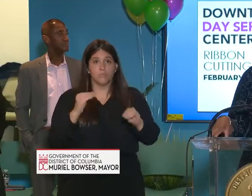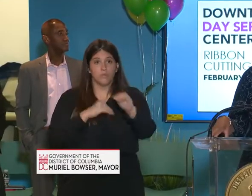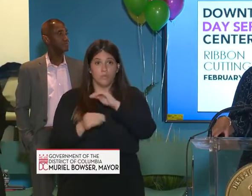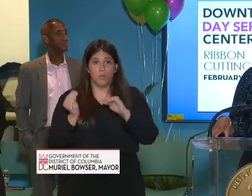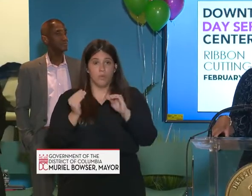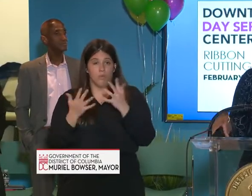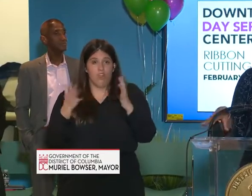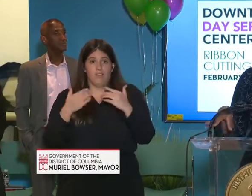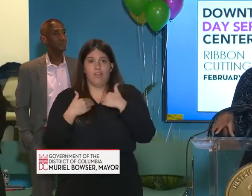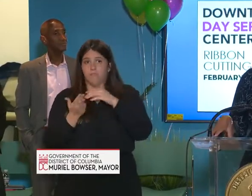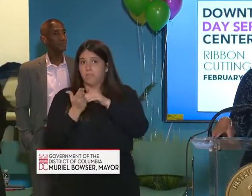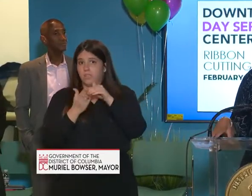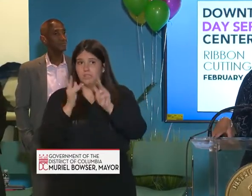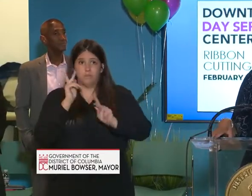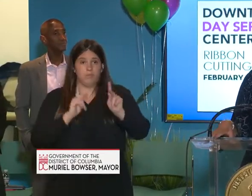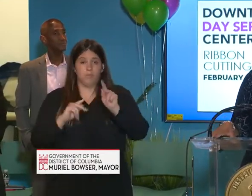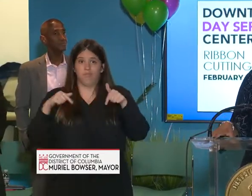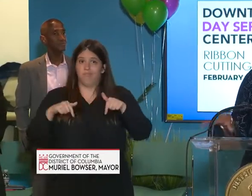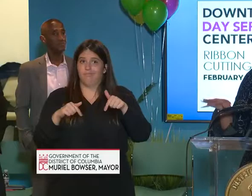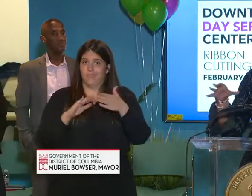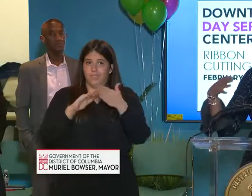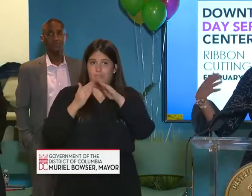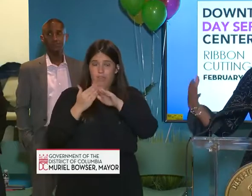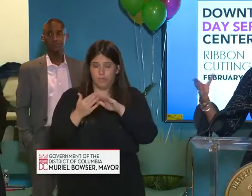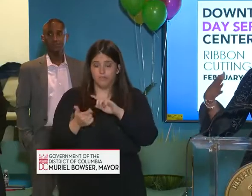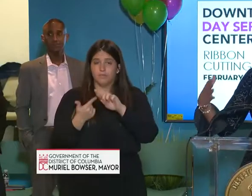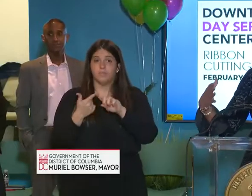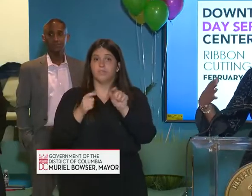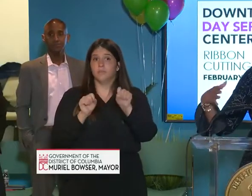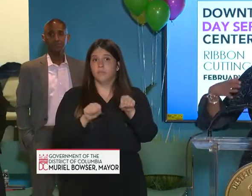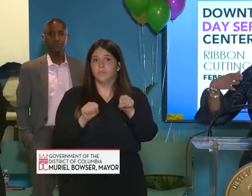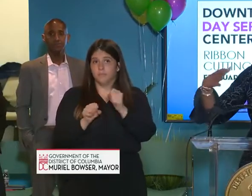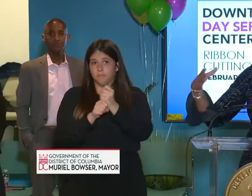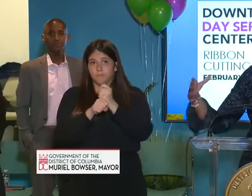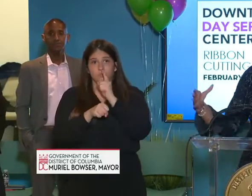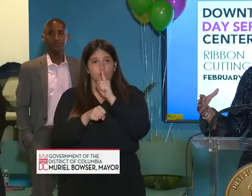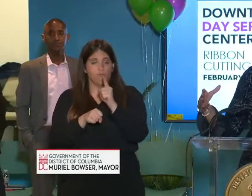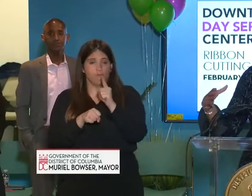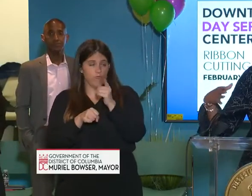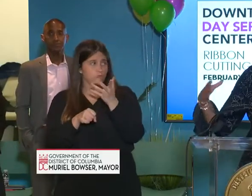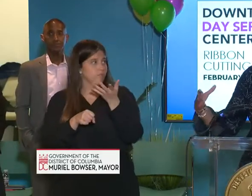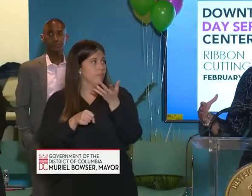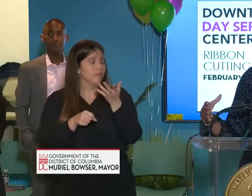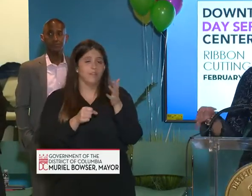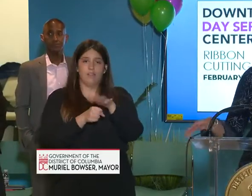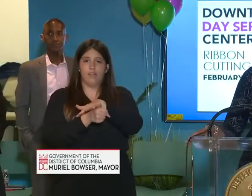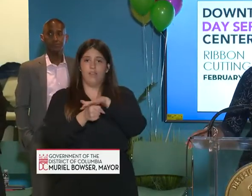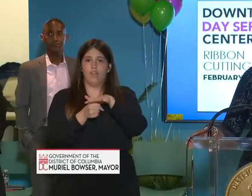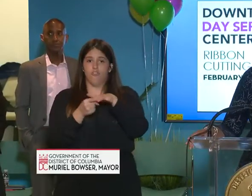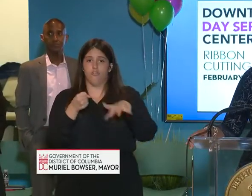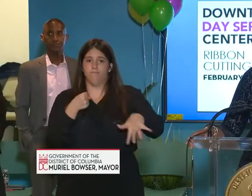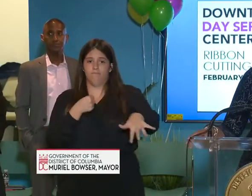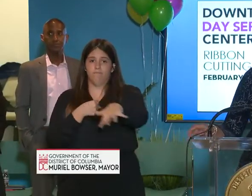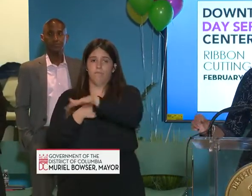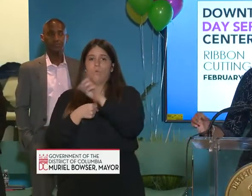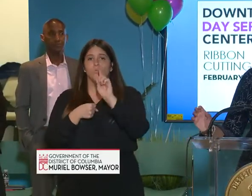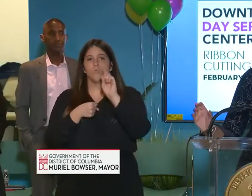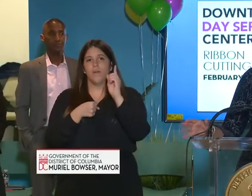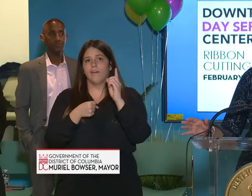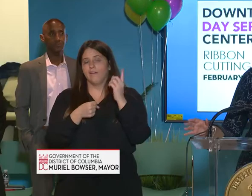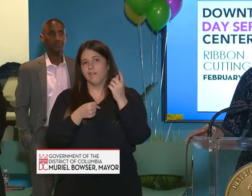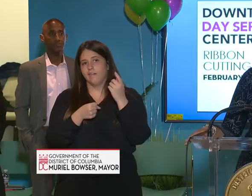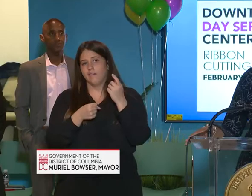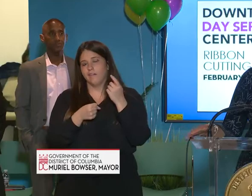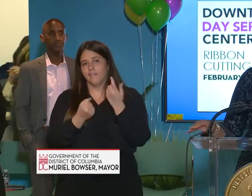already have 1 million people in town, the ability to make sure the areas around where the fireworks